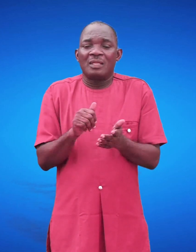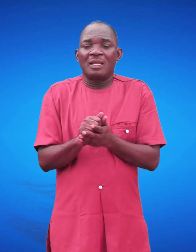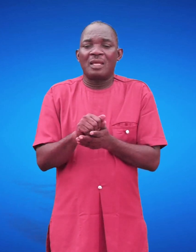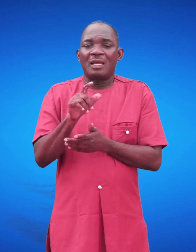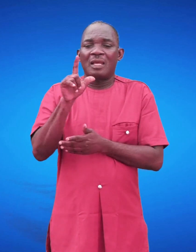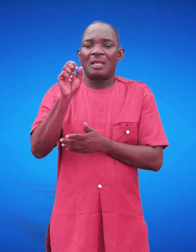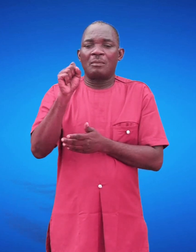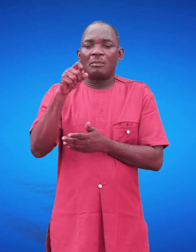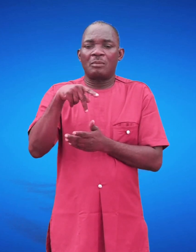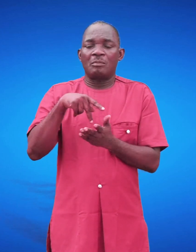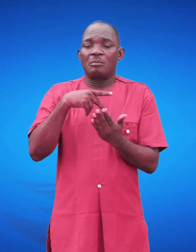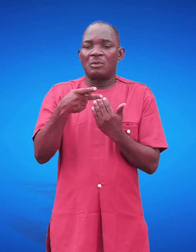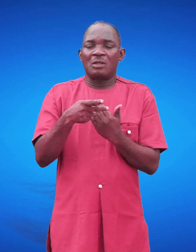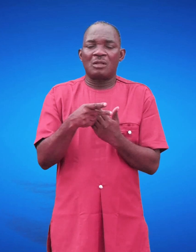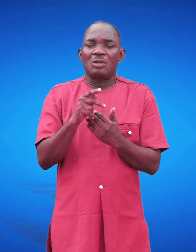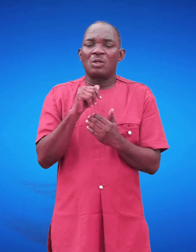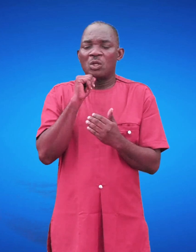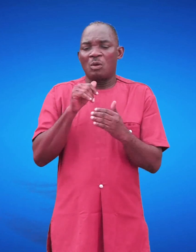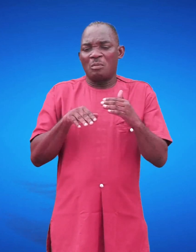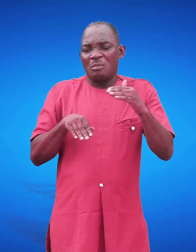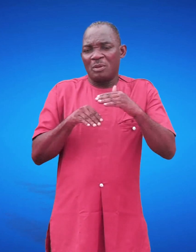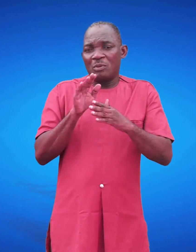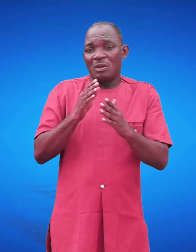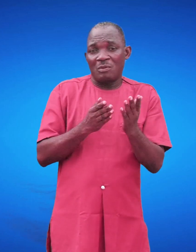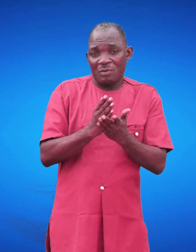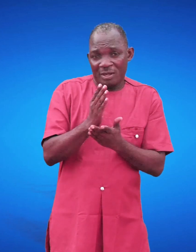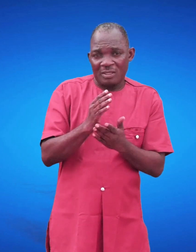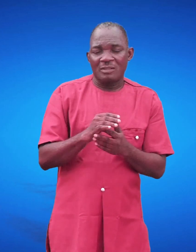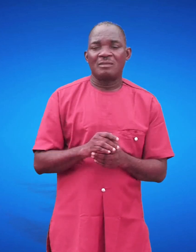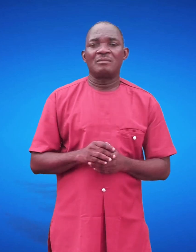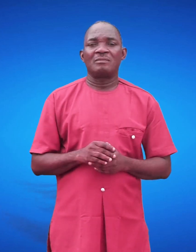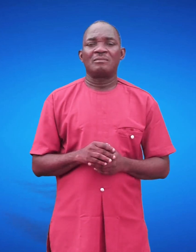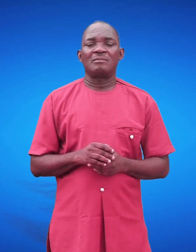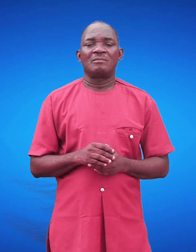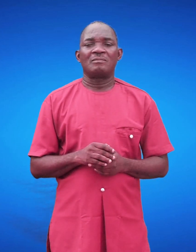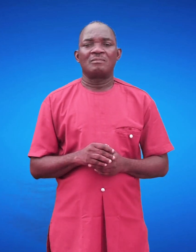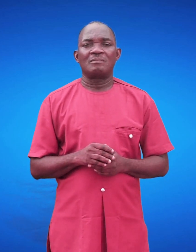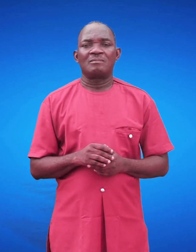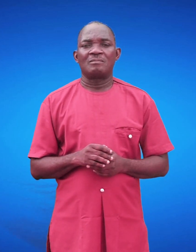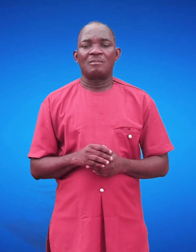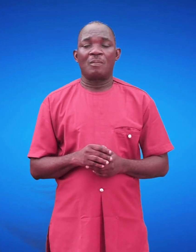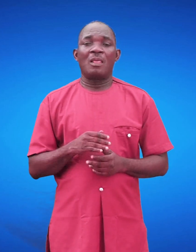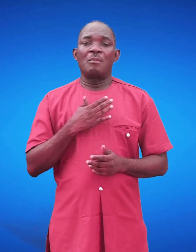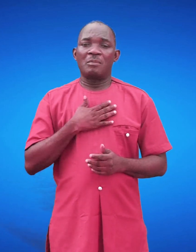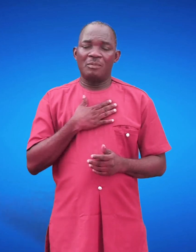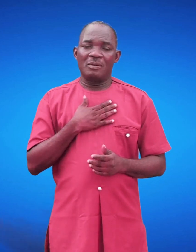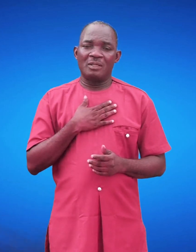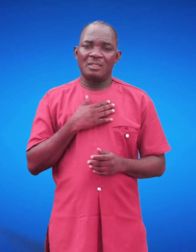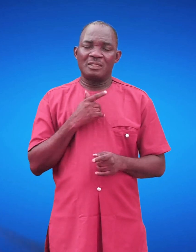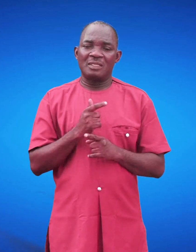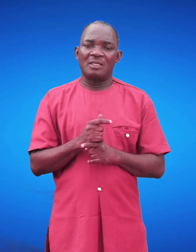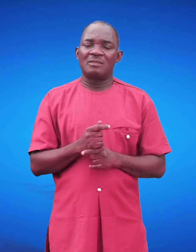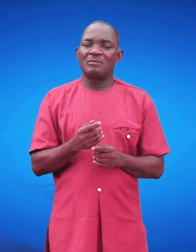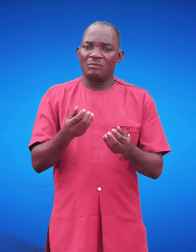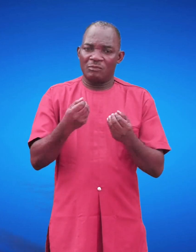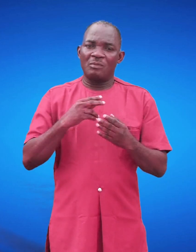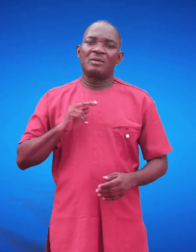program is not meeting its commitments to you, raise a concern or make